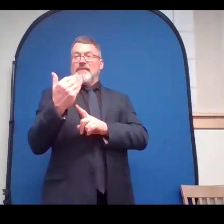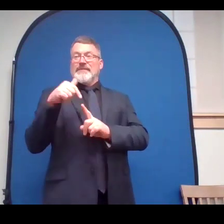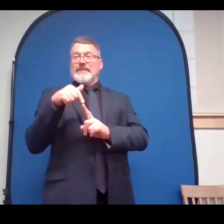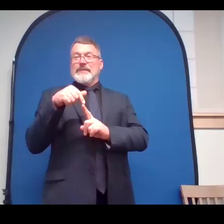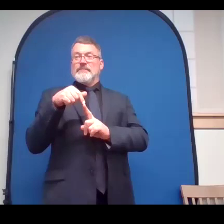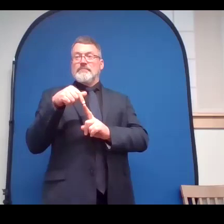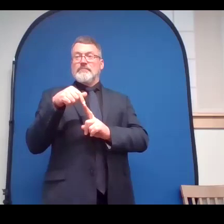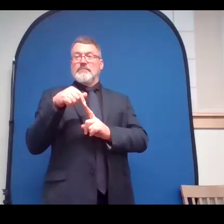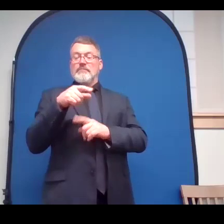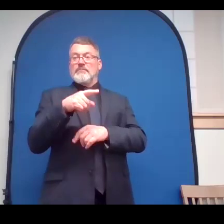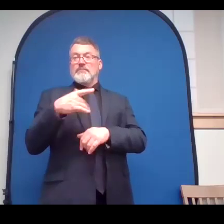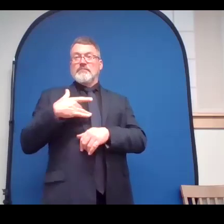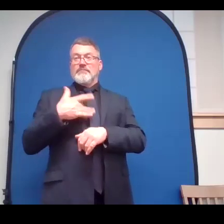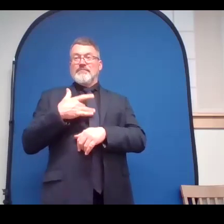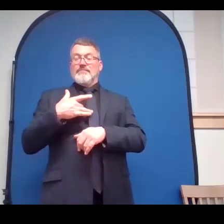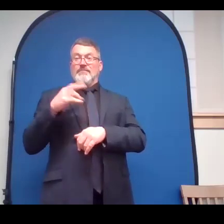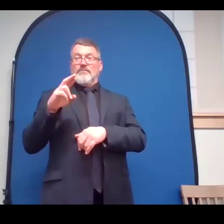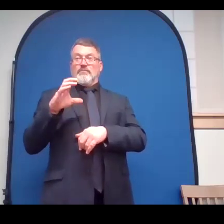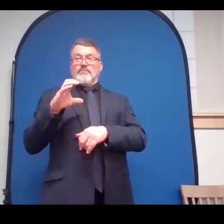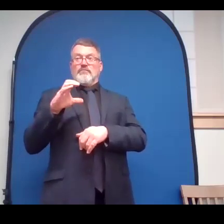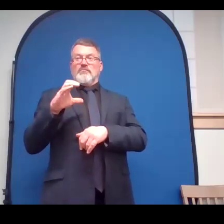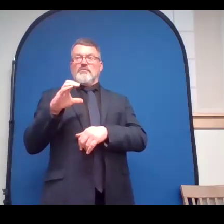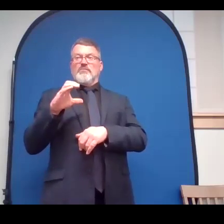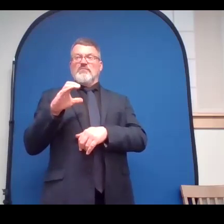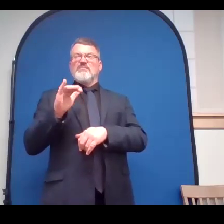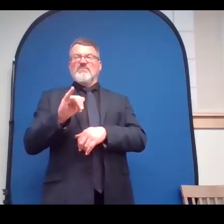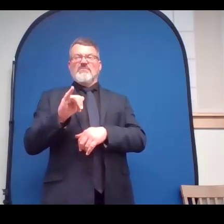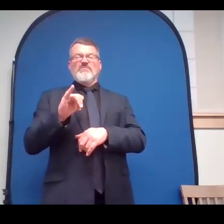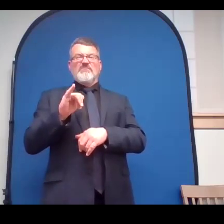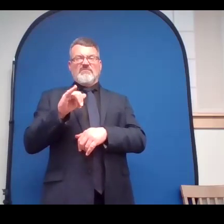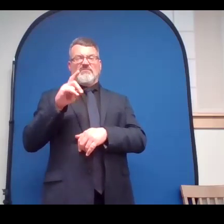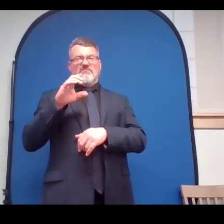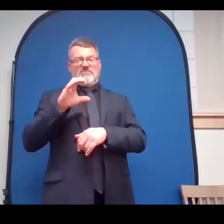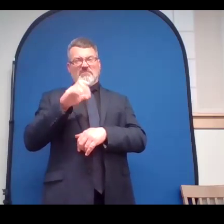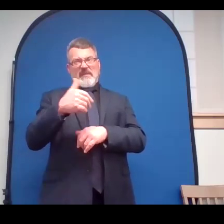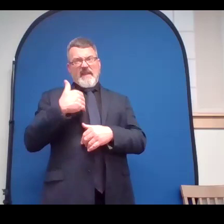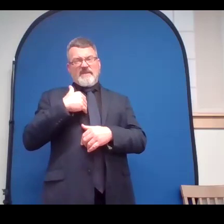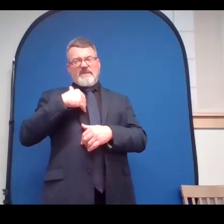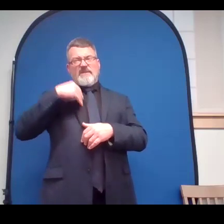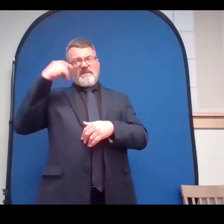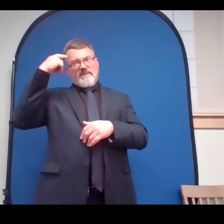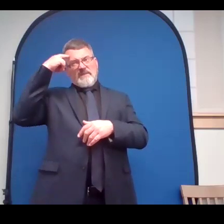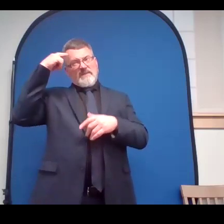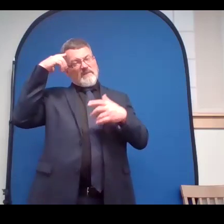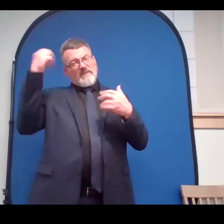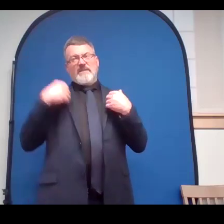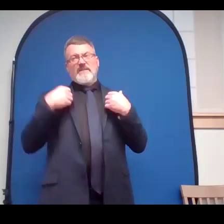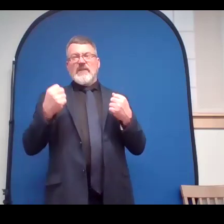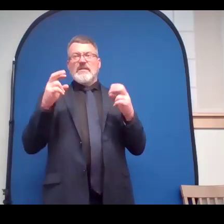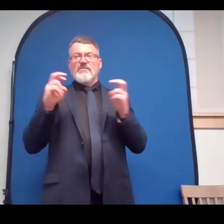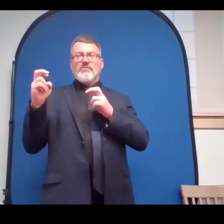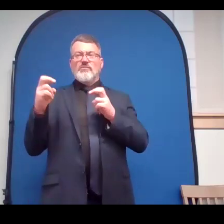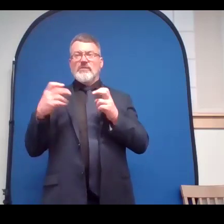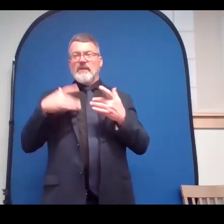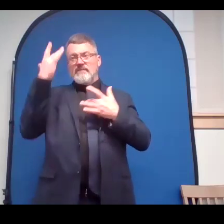suffering from a mental illness? Yeah. And I believe that you testified earlier